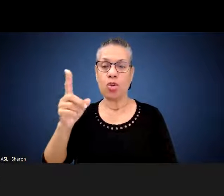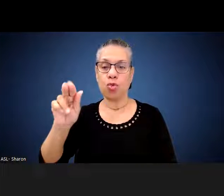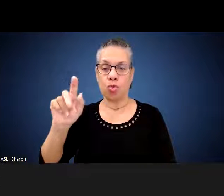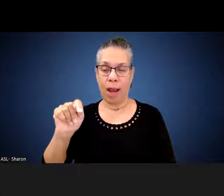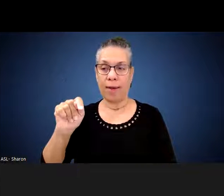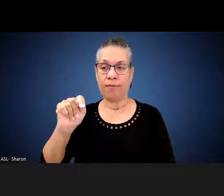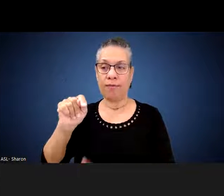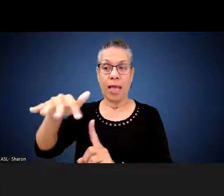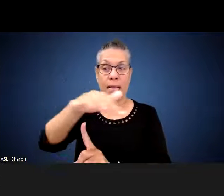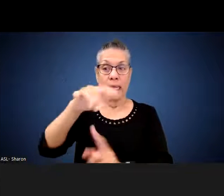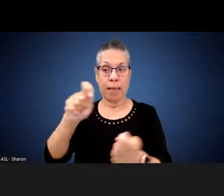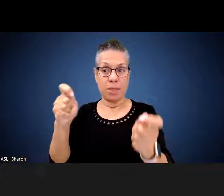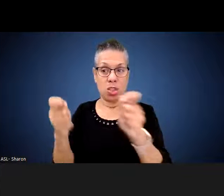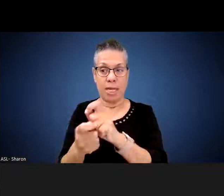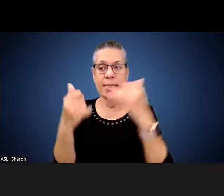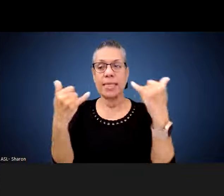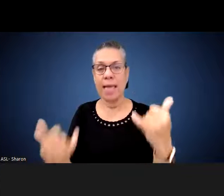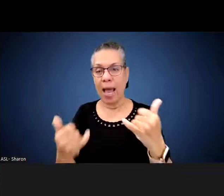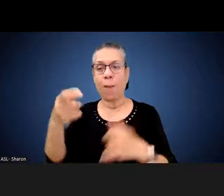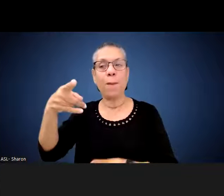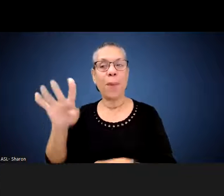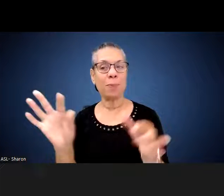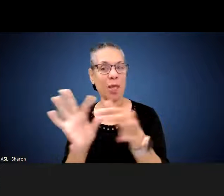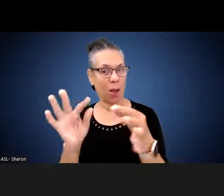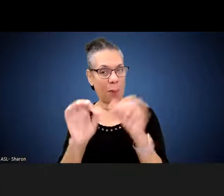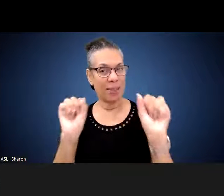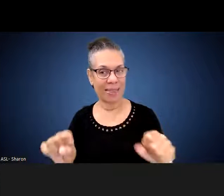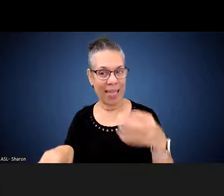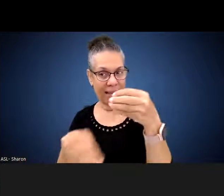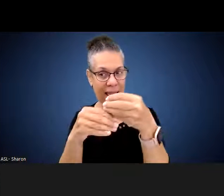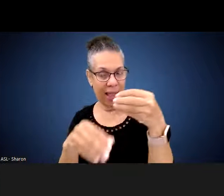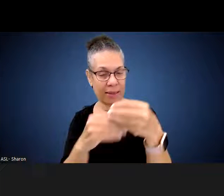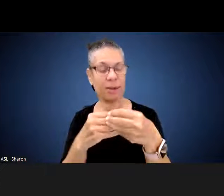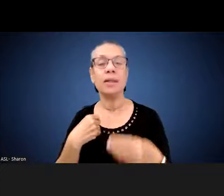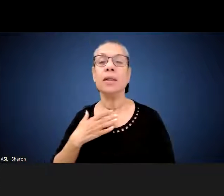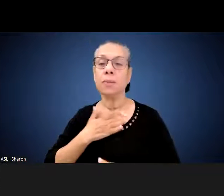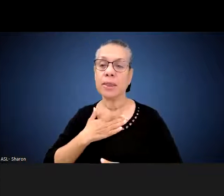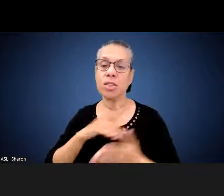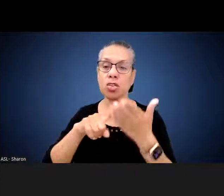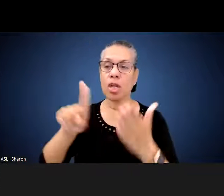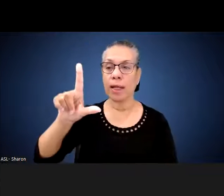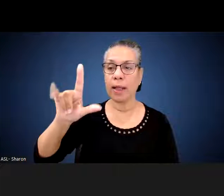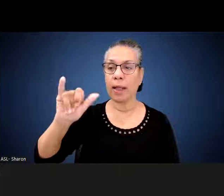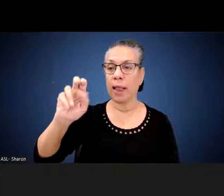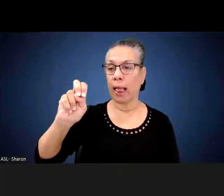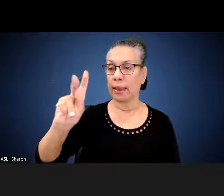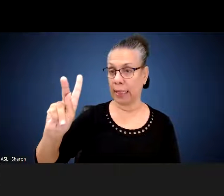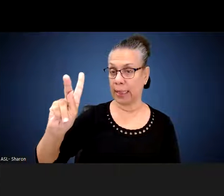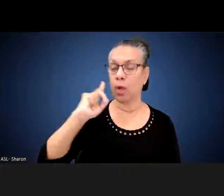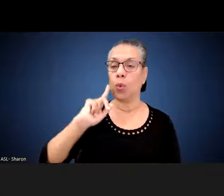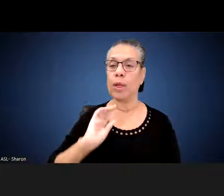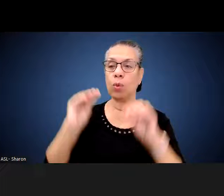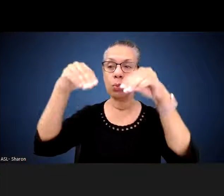assessment is now available for public comment. Please check a link that will be put into the